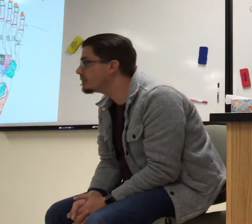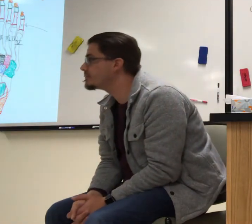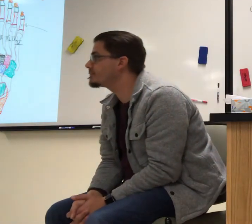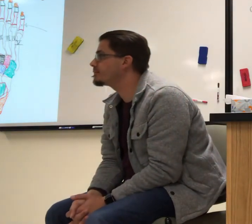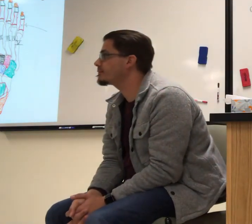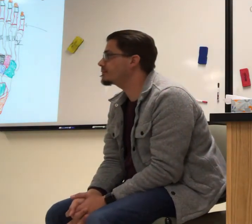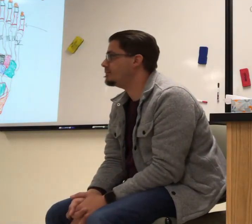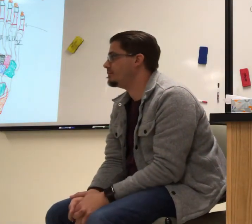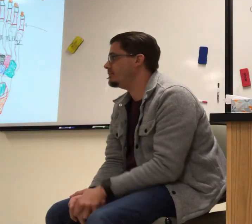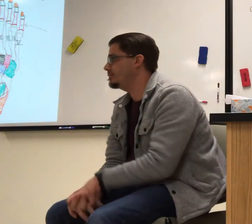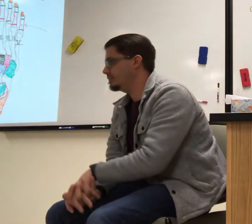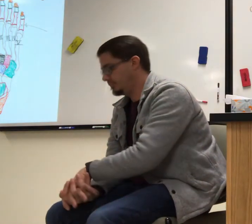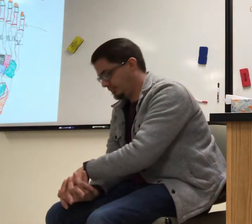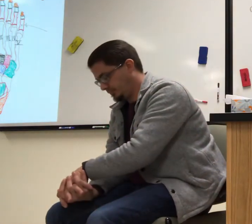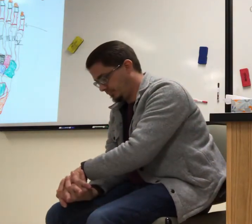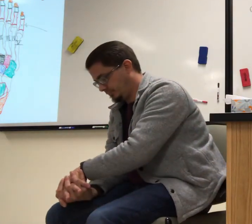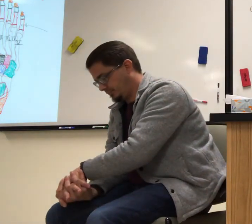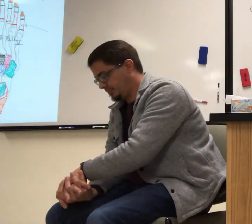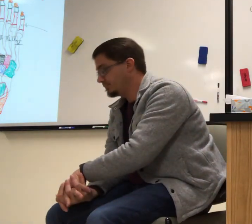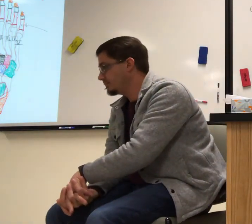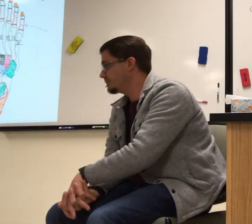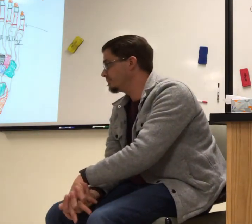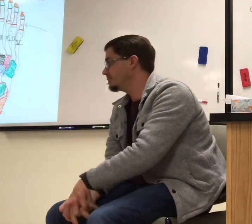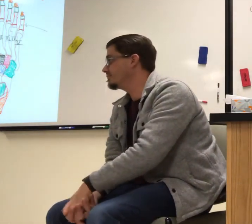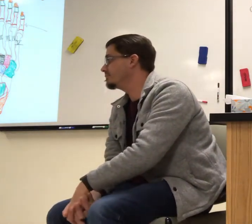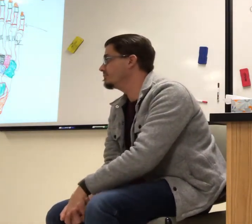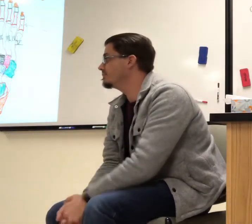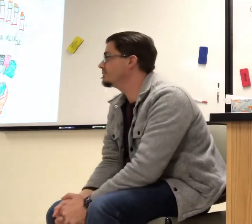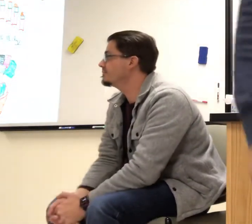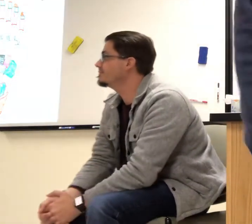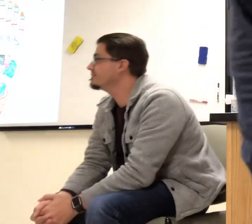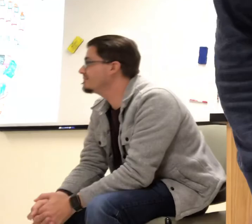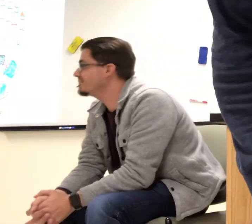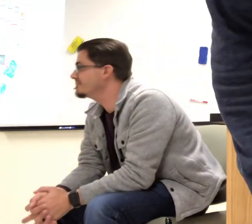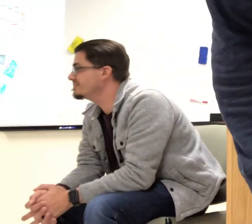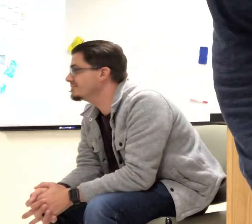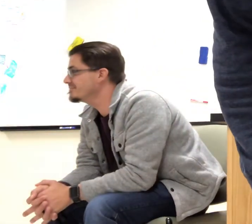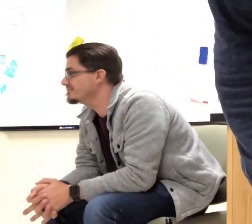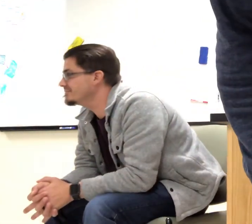What's the popliteal